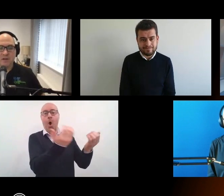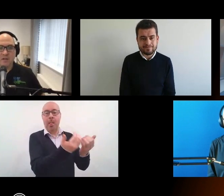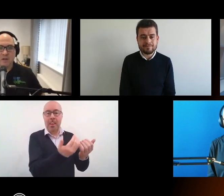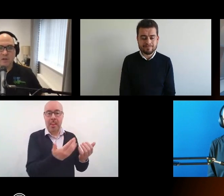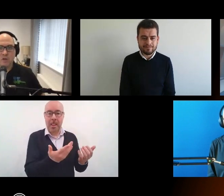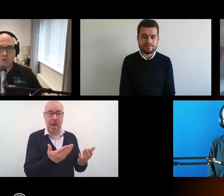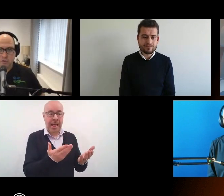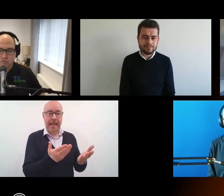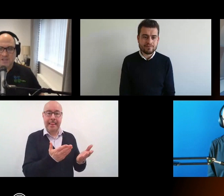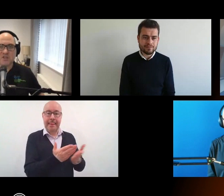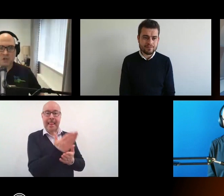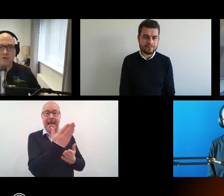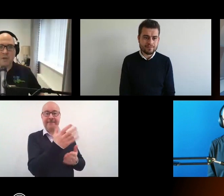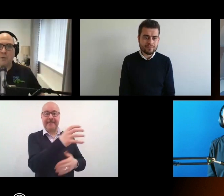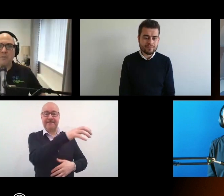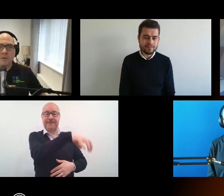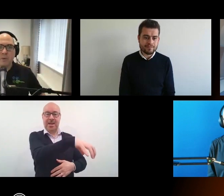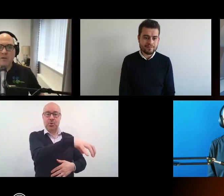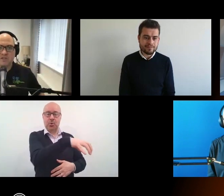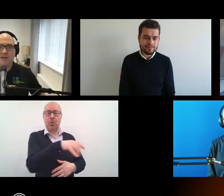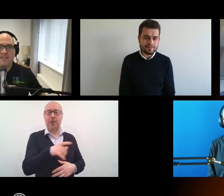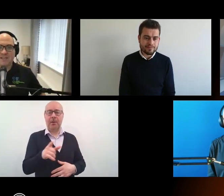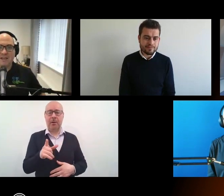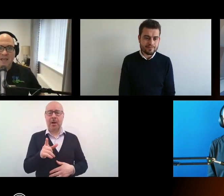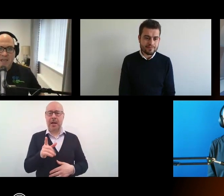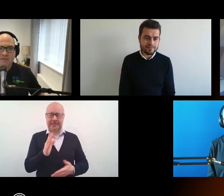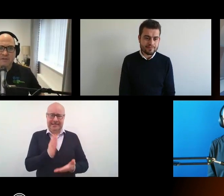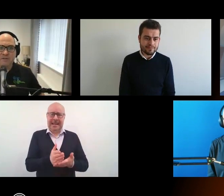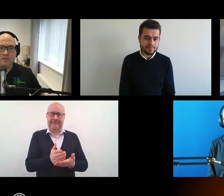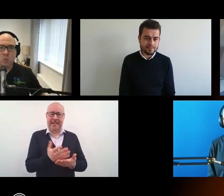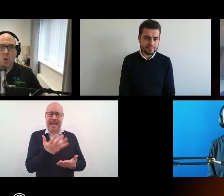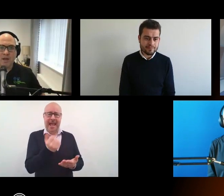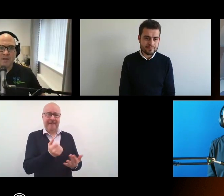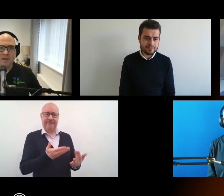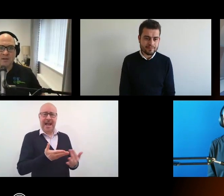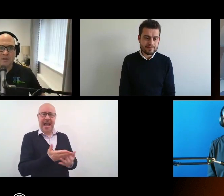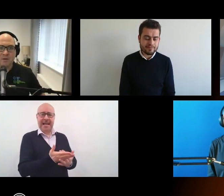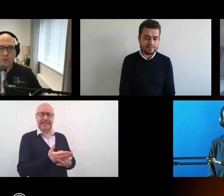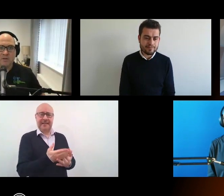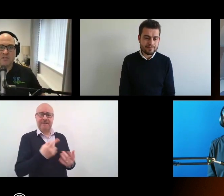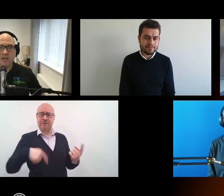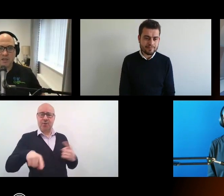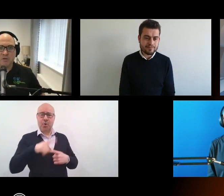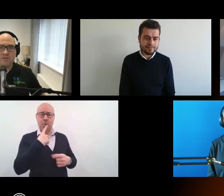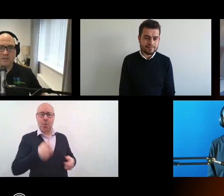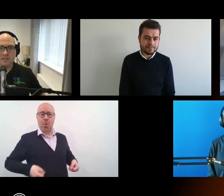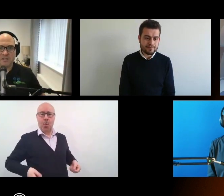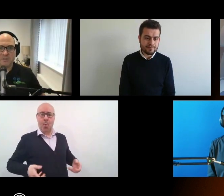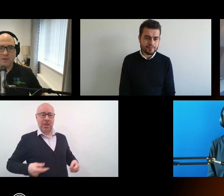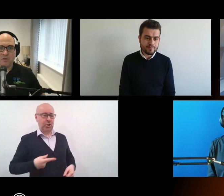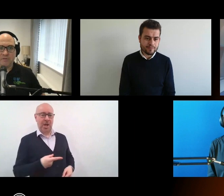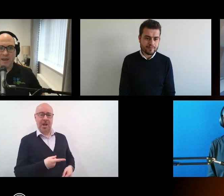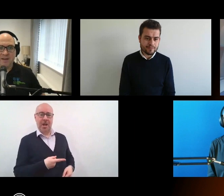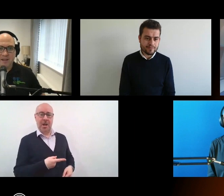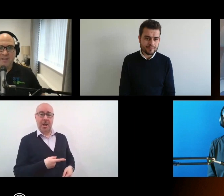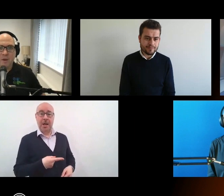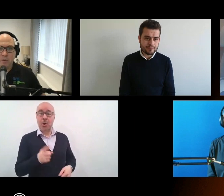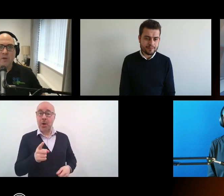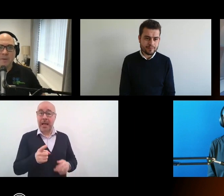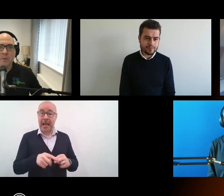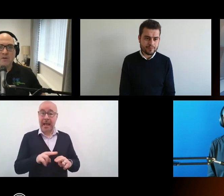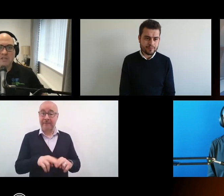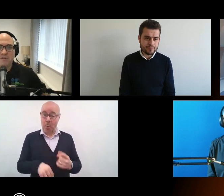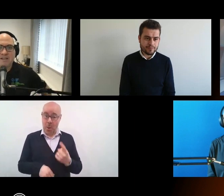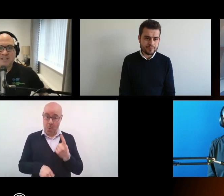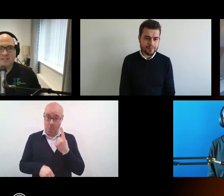venue, you can rest assured there will be wheelchair access. Even if there is one wheelchair user that turns up at your event, there